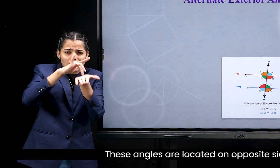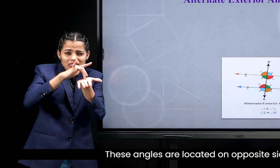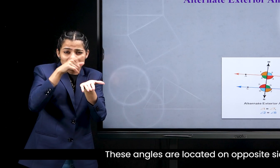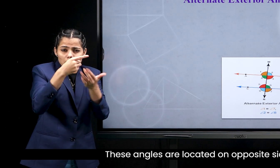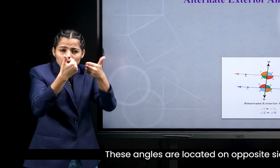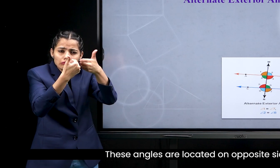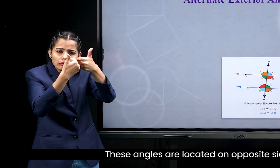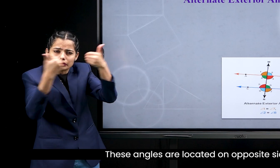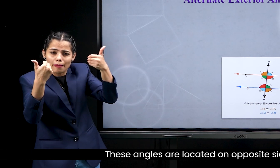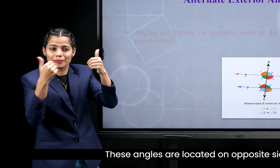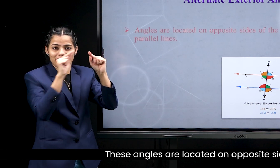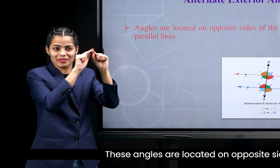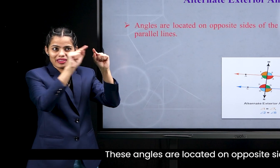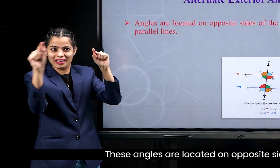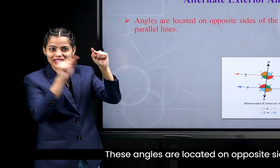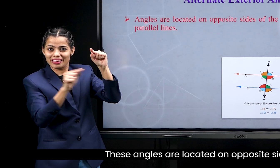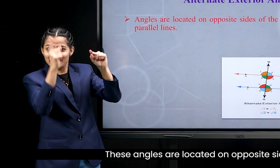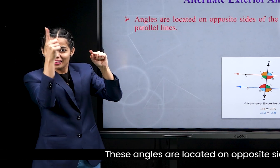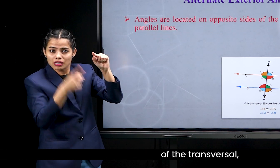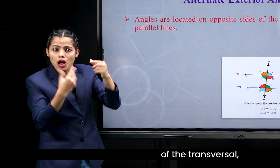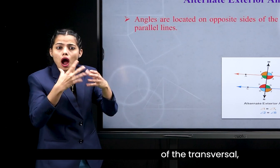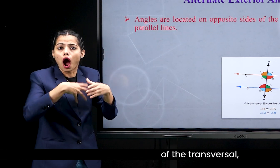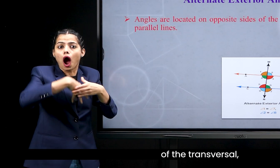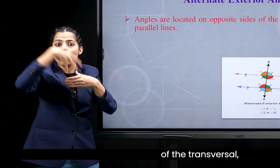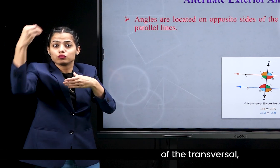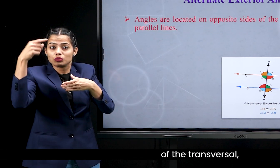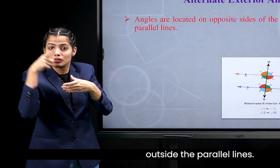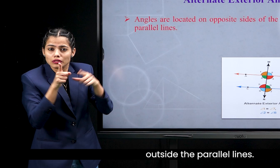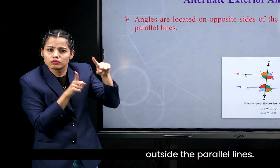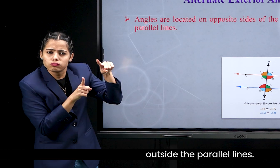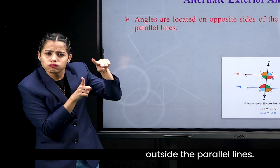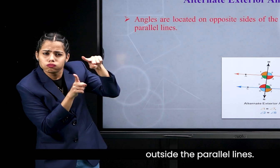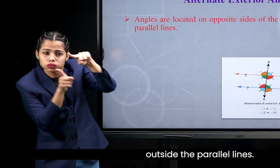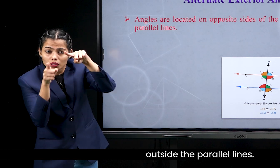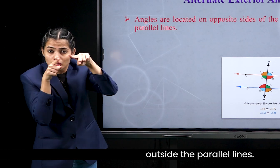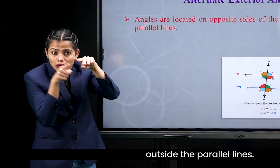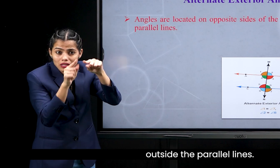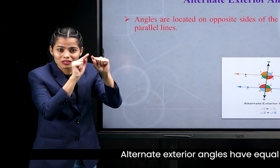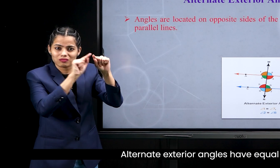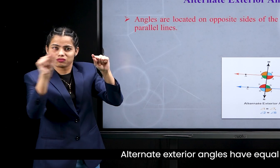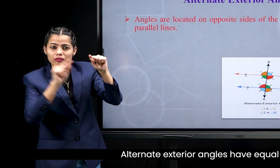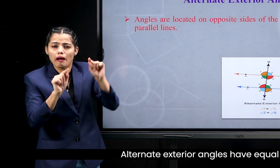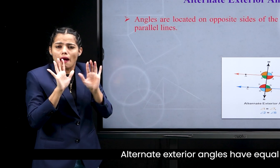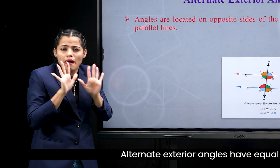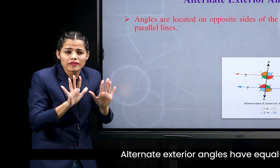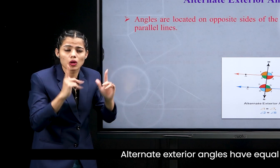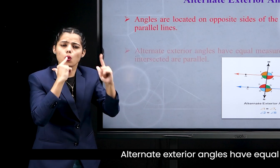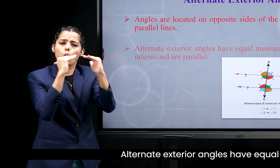These angles are located on opposite sides of the transversal outside the parallel lines. Alternate exterior angles